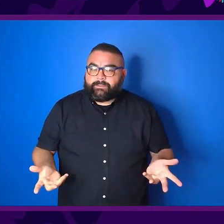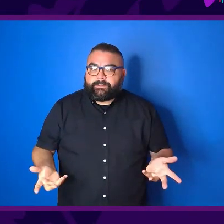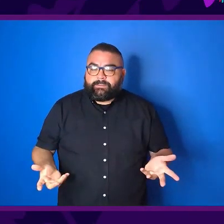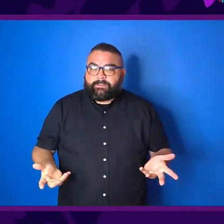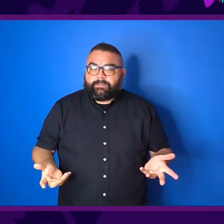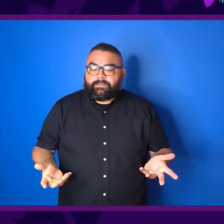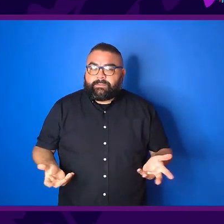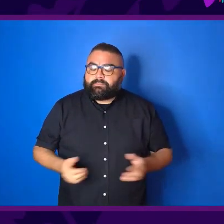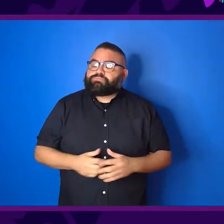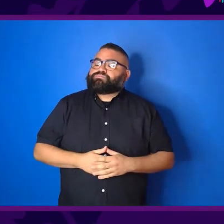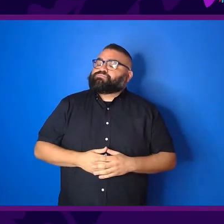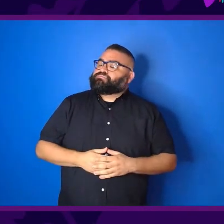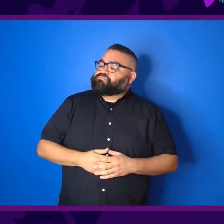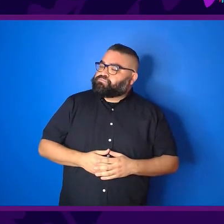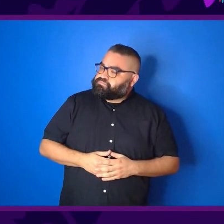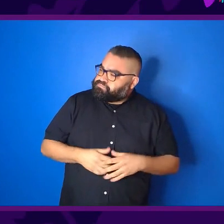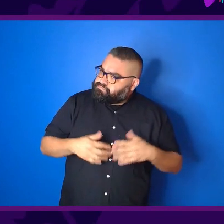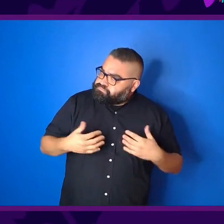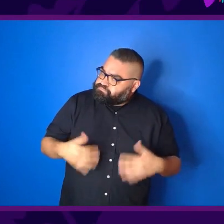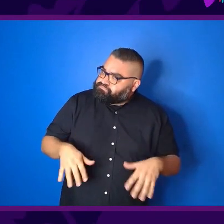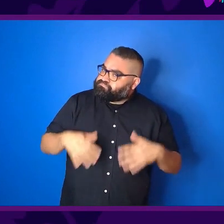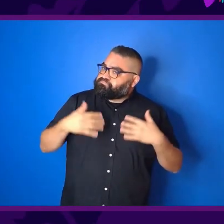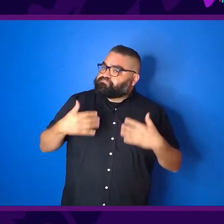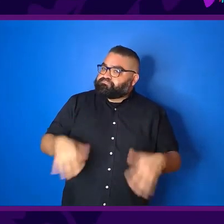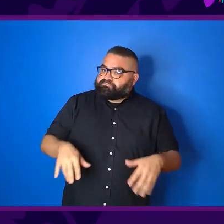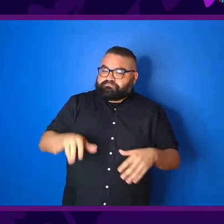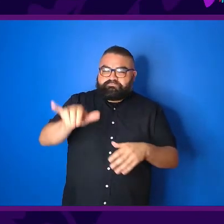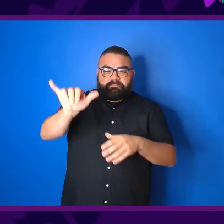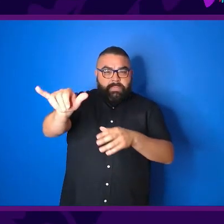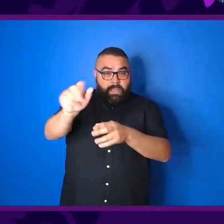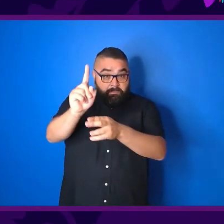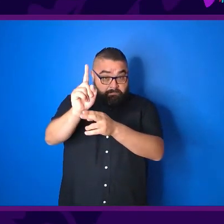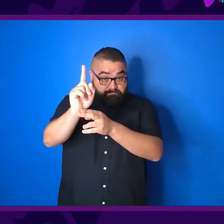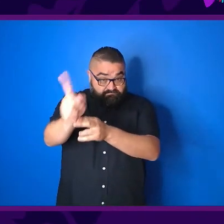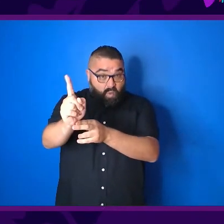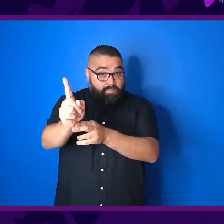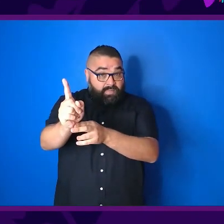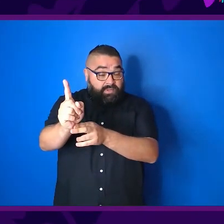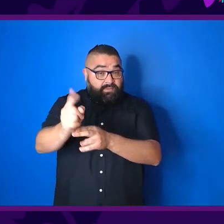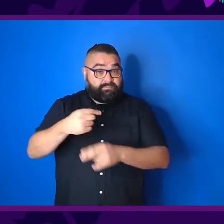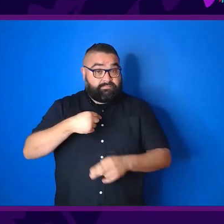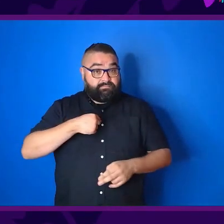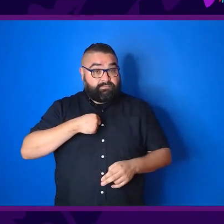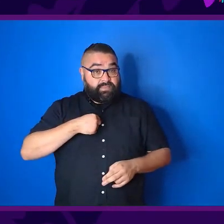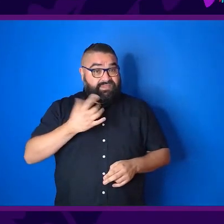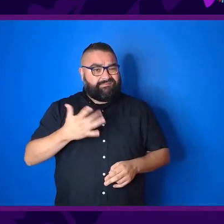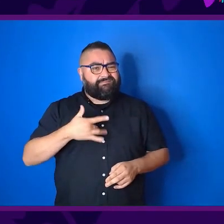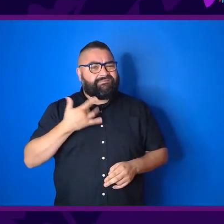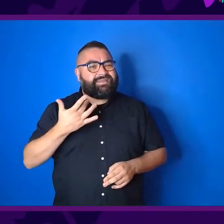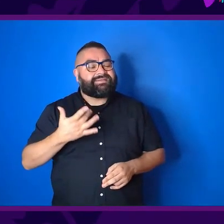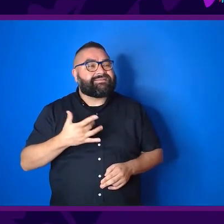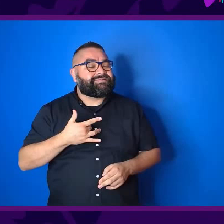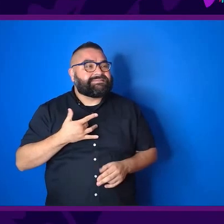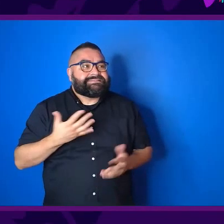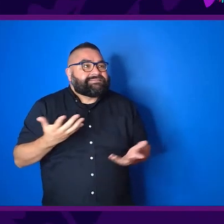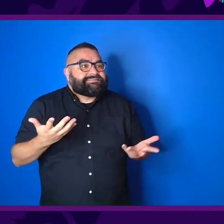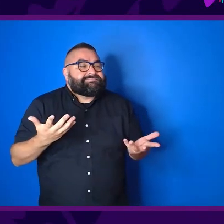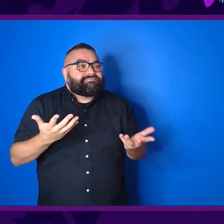one of those moments when I felt like I am so blessed to have this